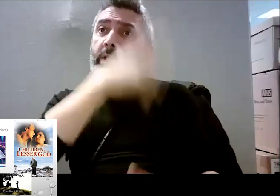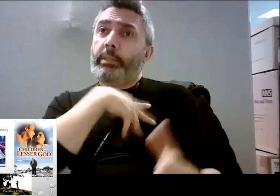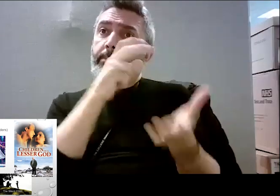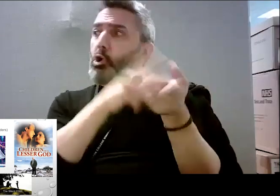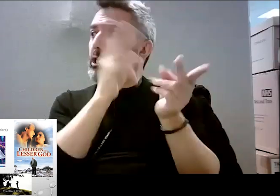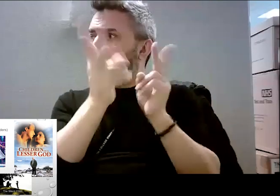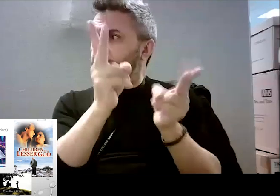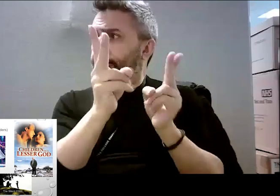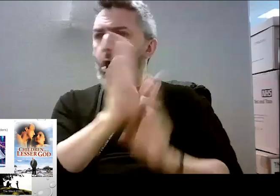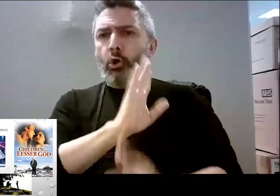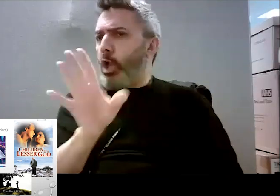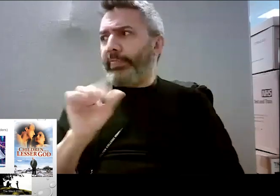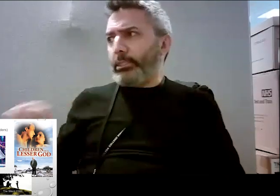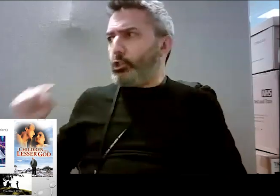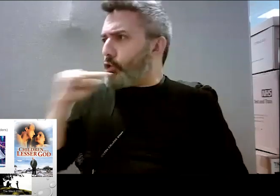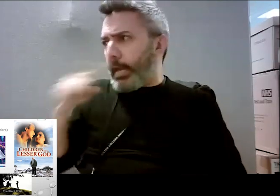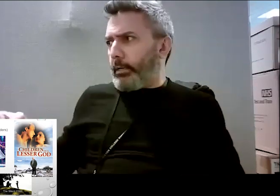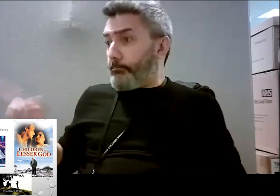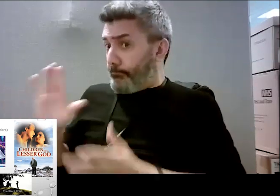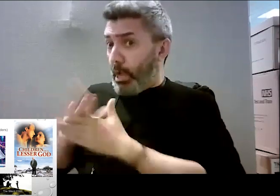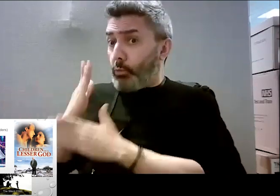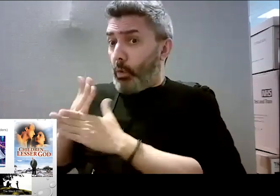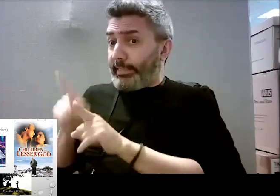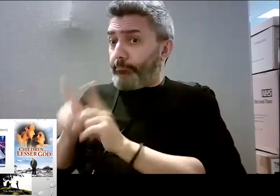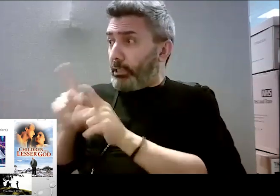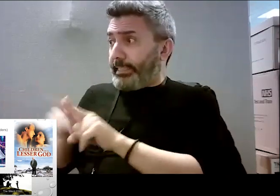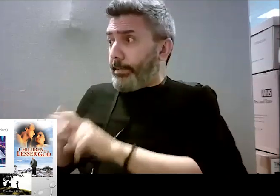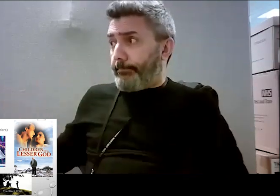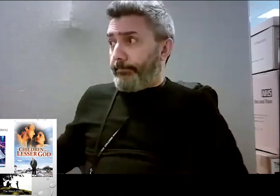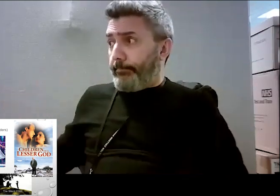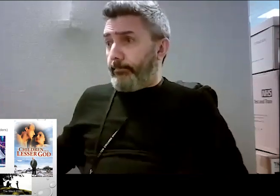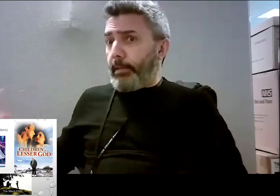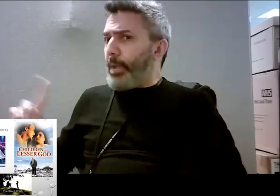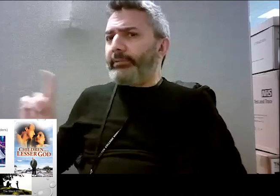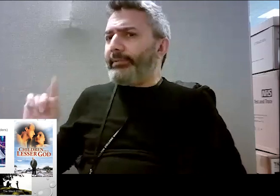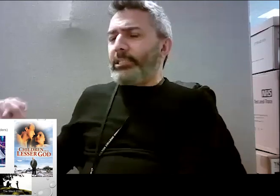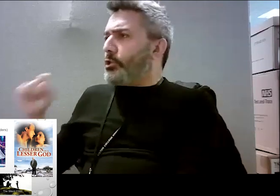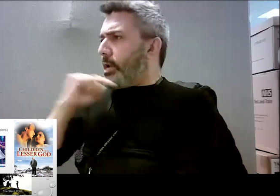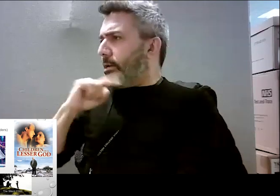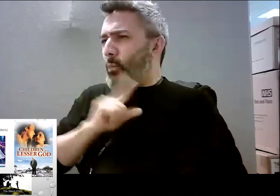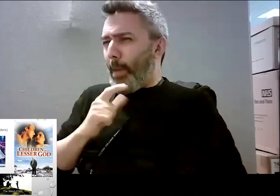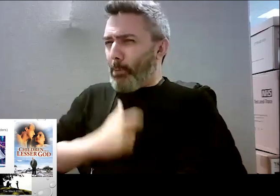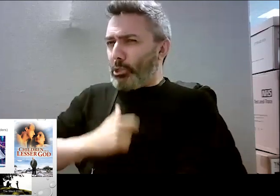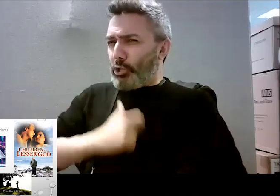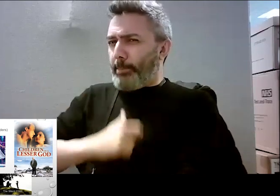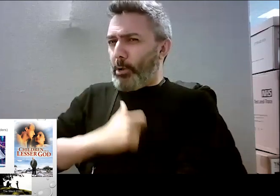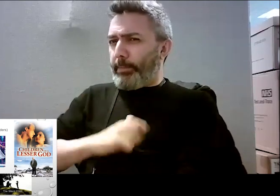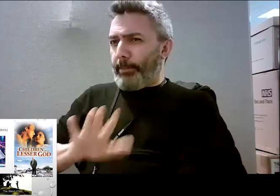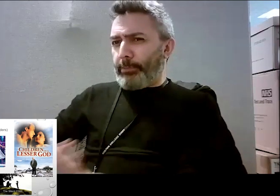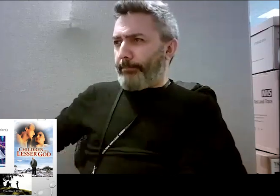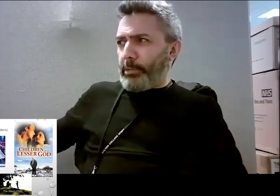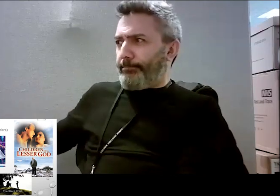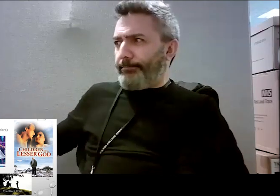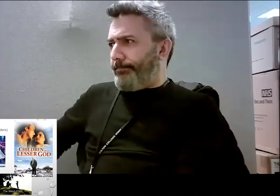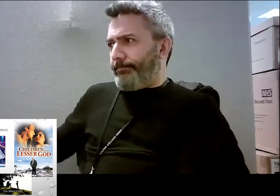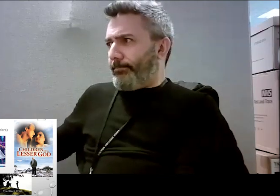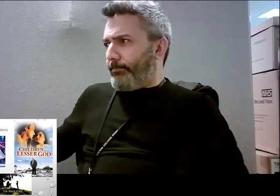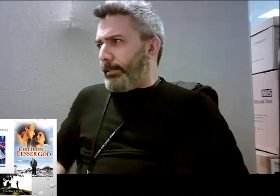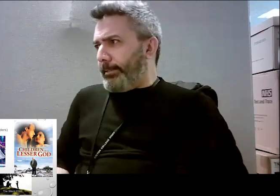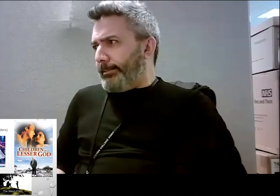And the father phoned to book an interpreter. He specifically didn't want his son, although his son was an interpreter. It was a personal issue, and he didn't want